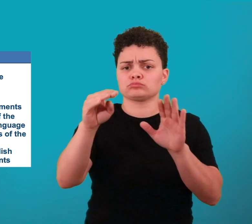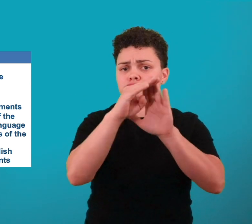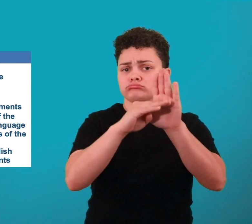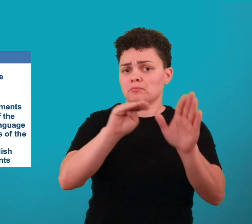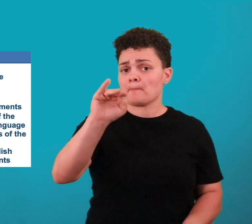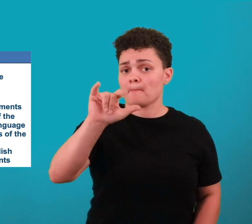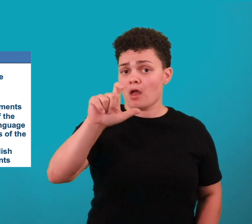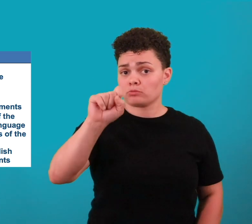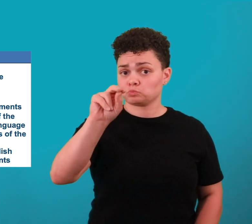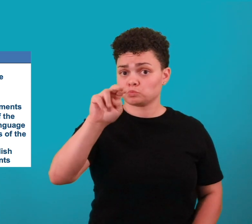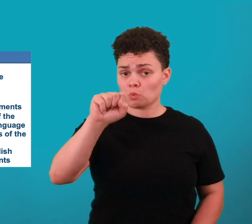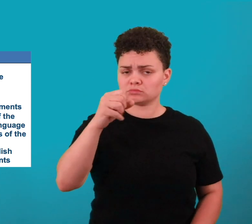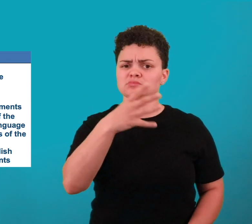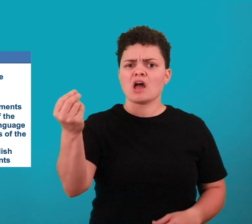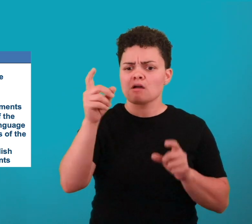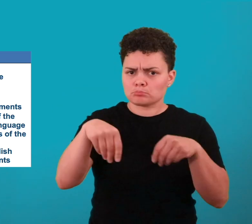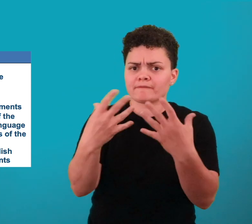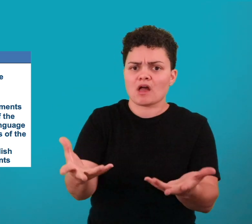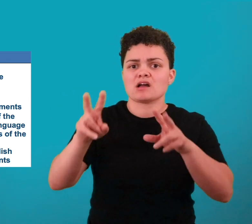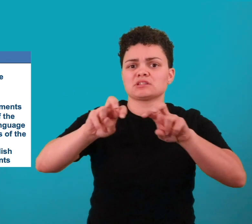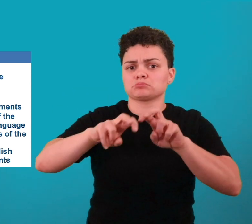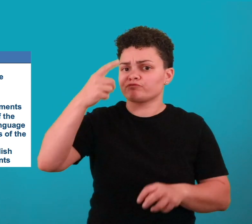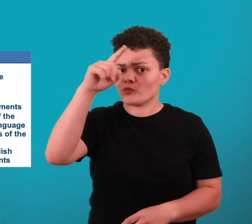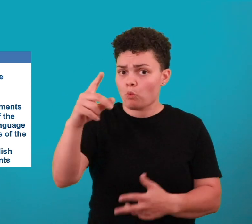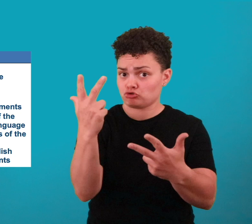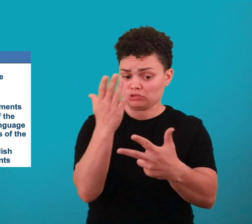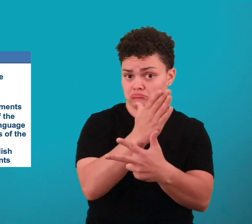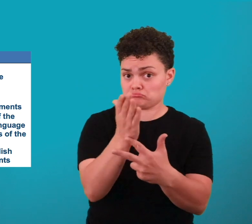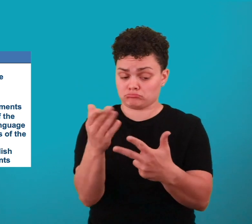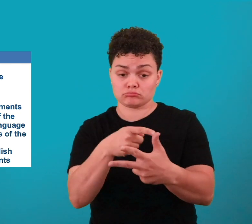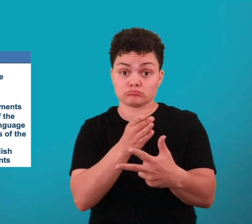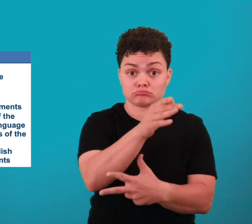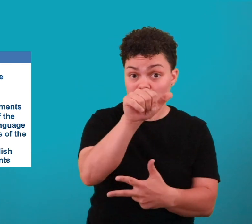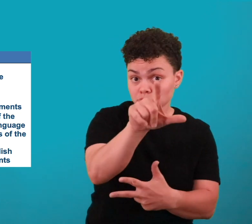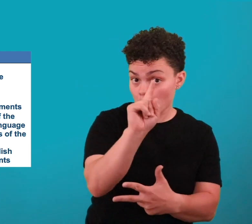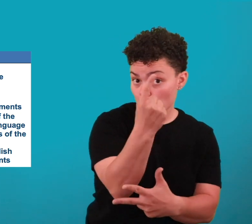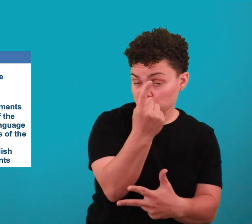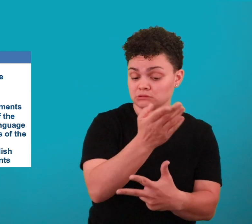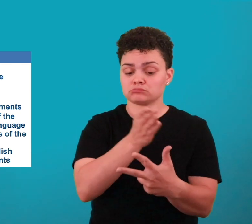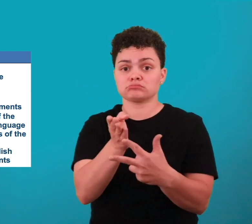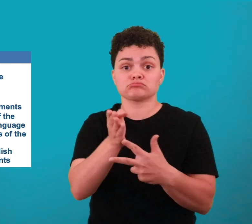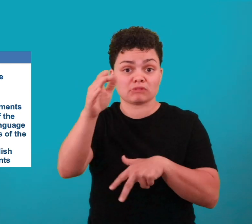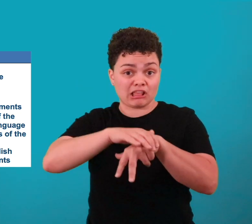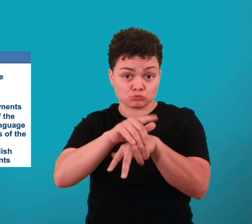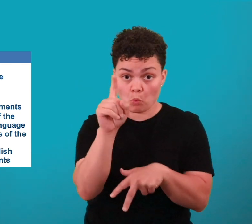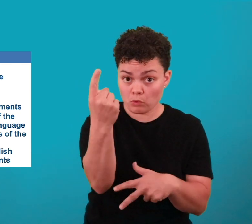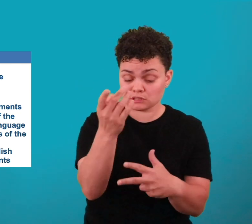Sign Language. The bill provides for language milestone information and assessments for kids who use one or both of these languages of American Sign